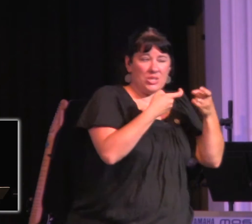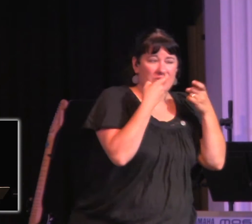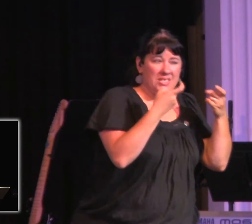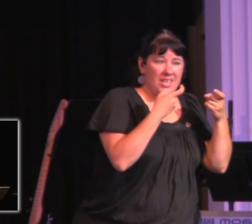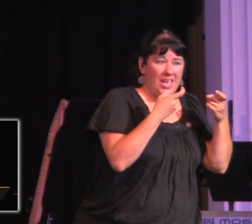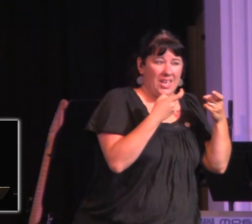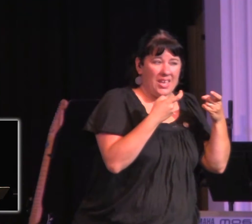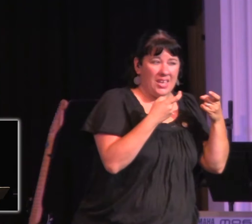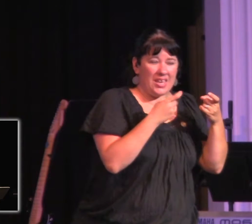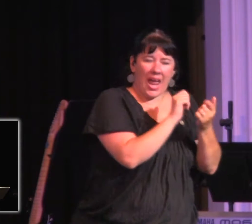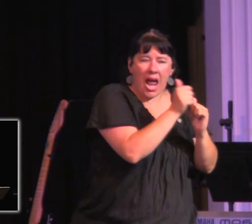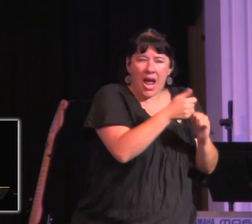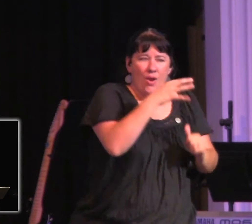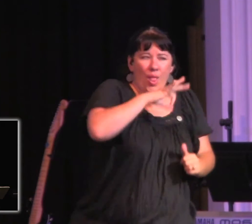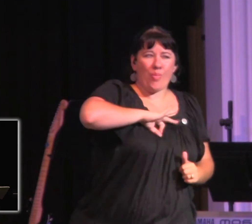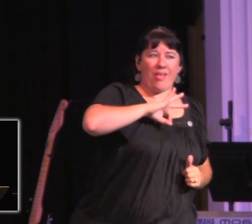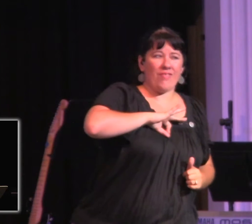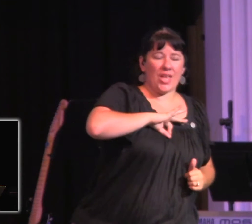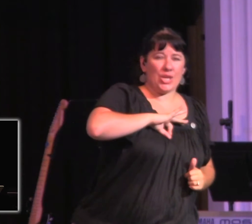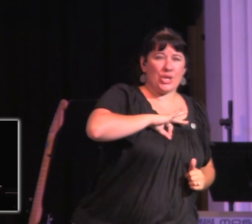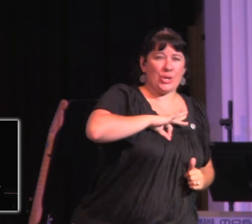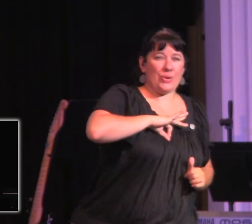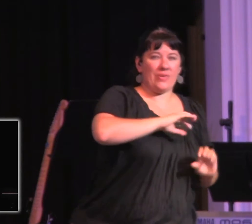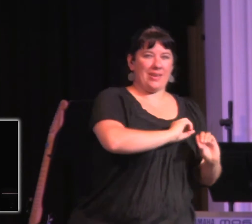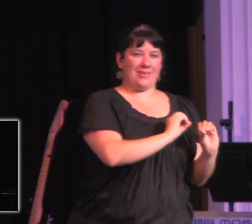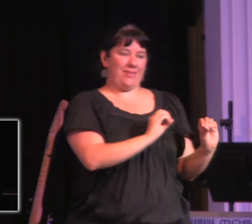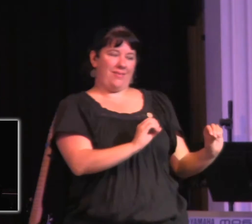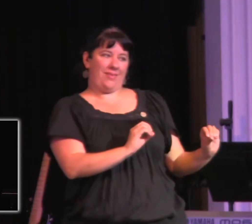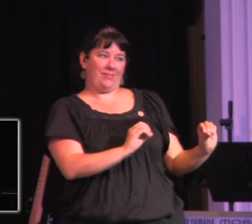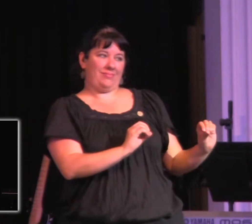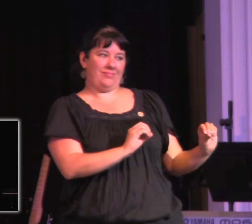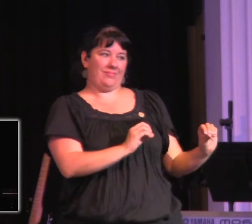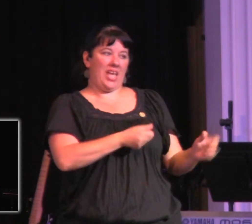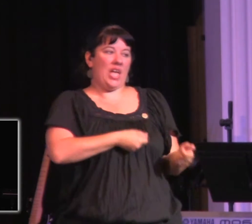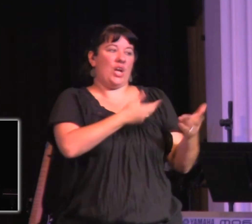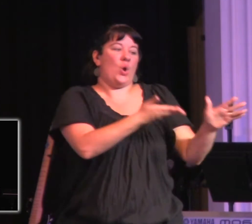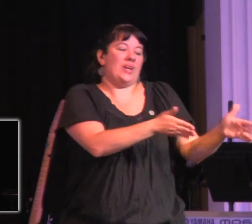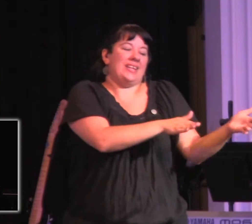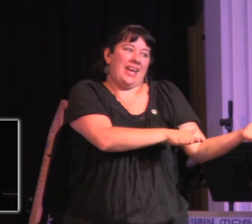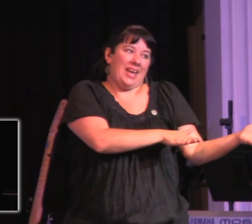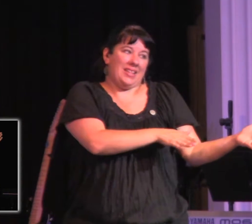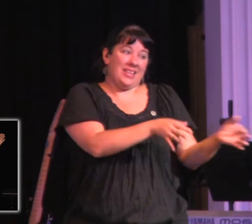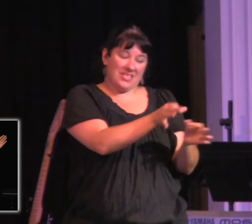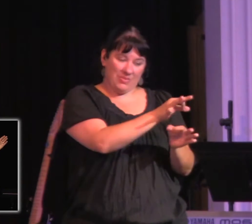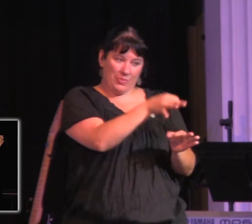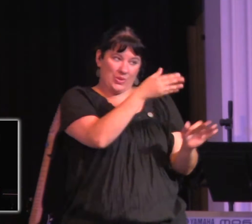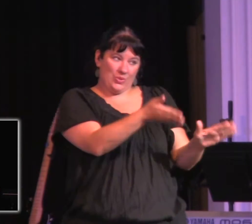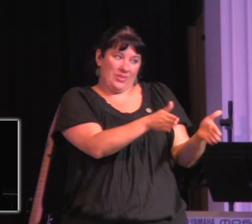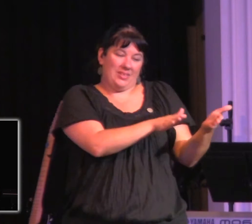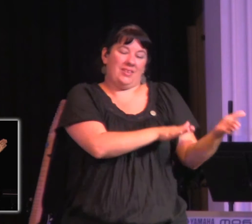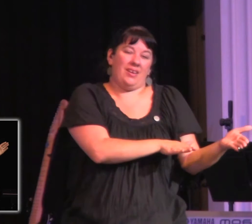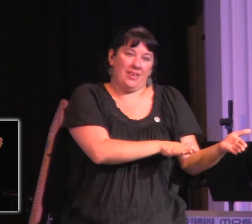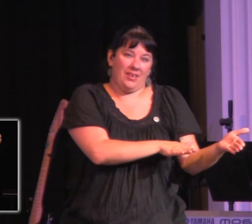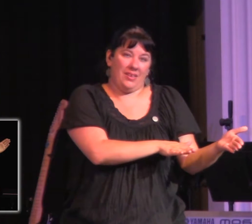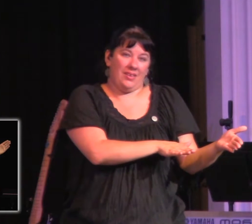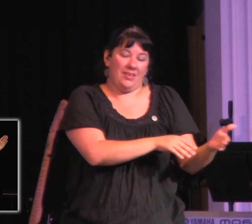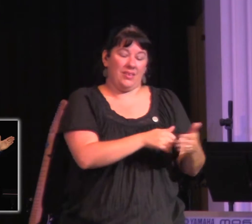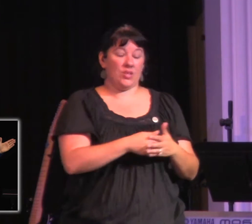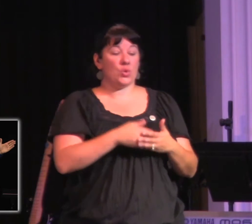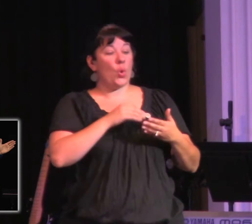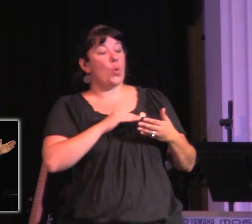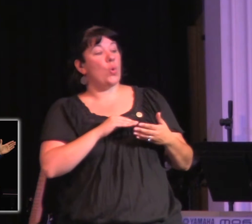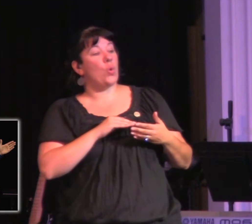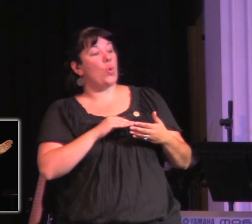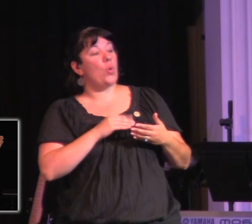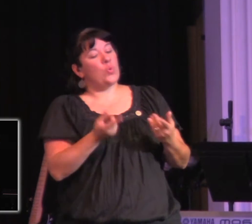death. So here's how it normally works. Our brokenness usually leads us to turn away from God and ultimately into